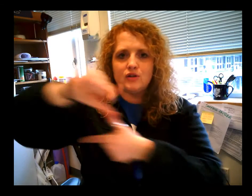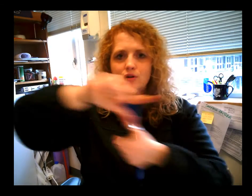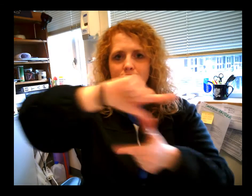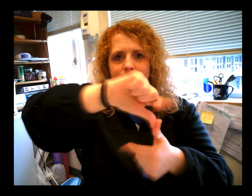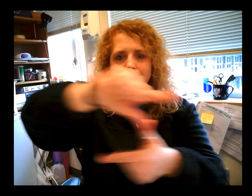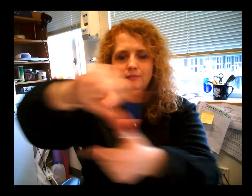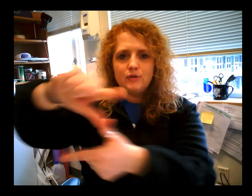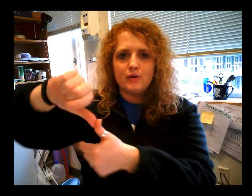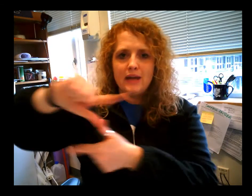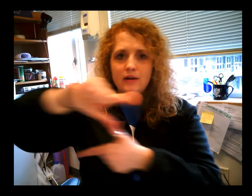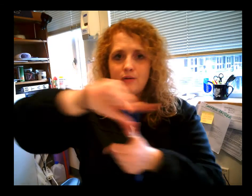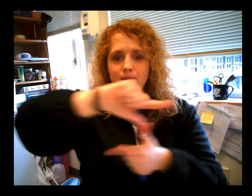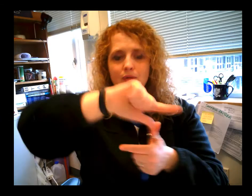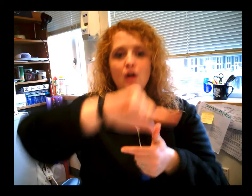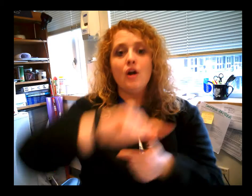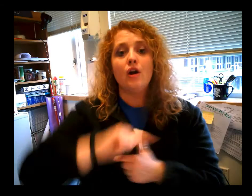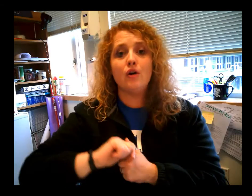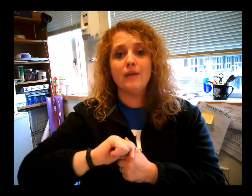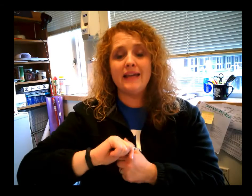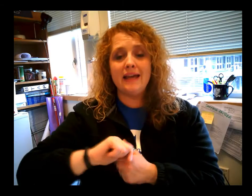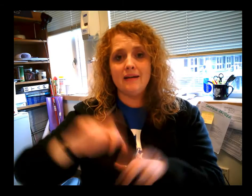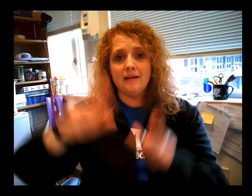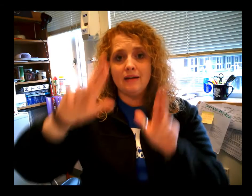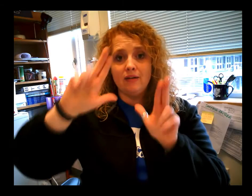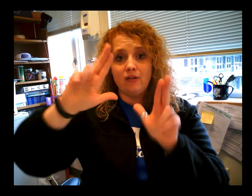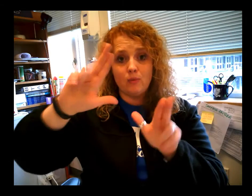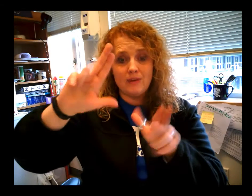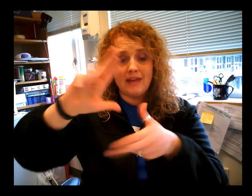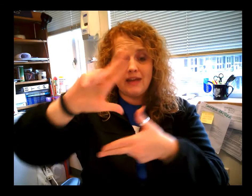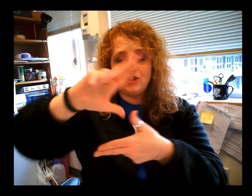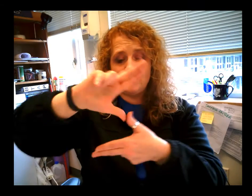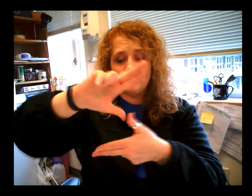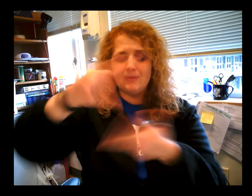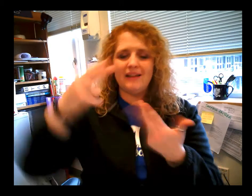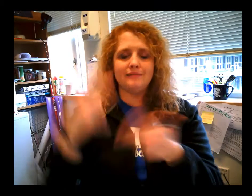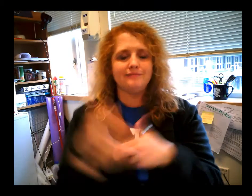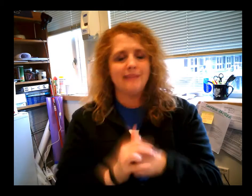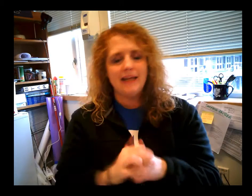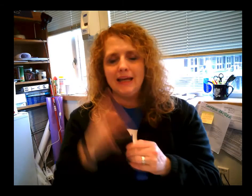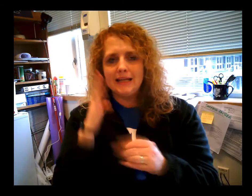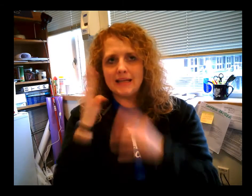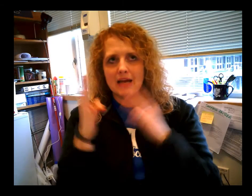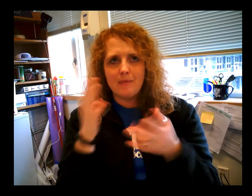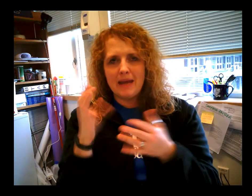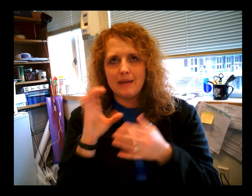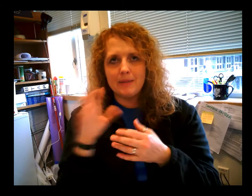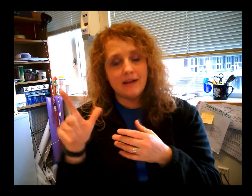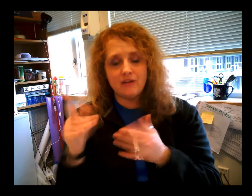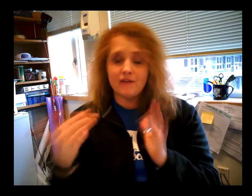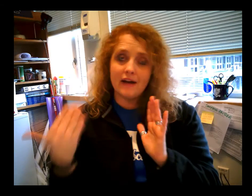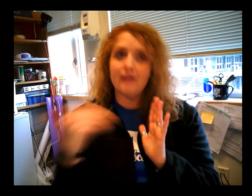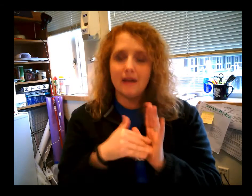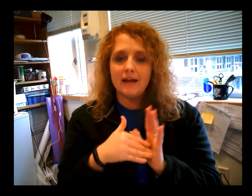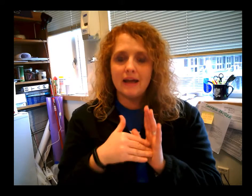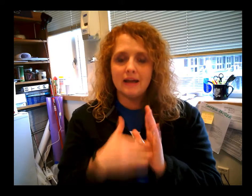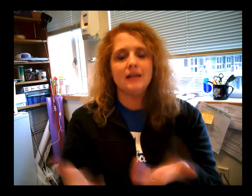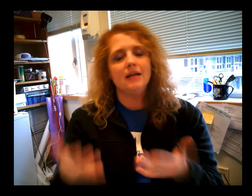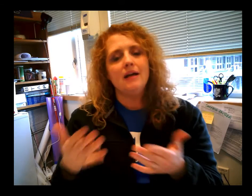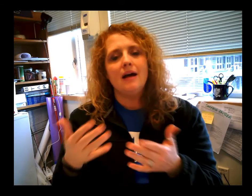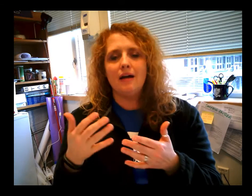circle. Tornado. Hurricane is with H's. Well, it's kind of a made-up classifier again.